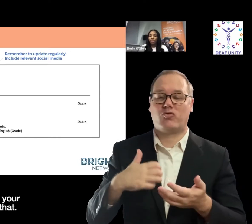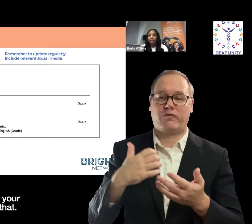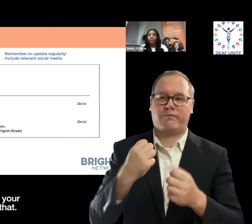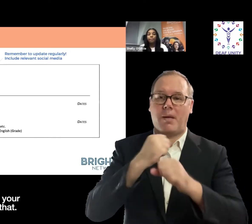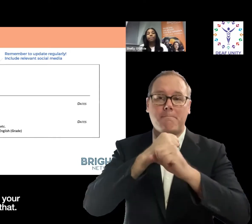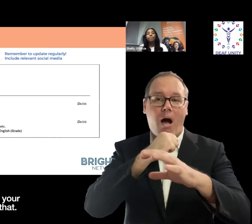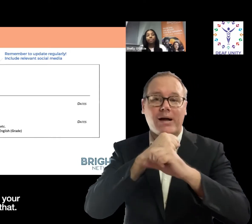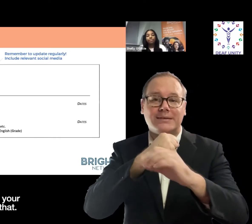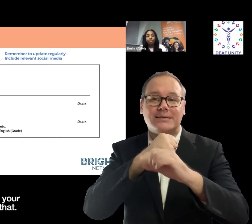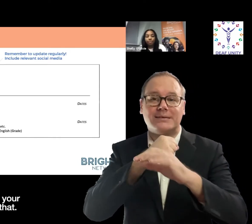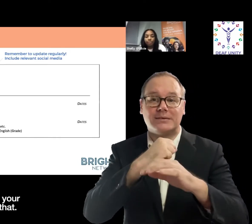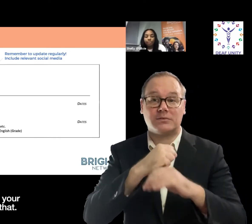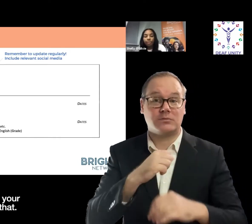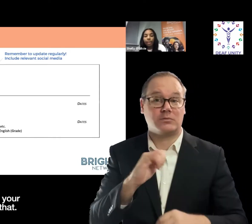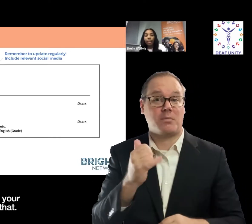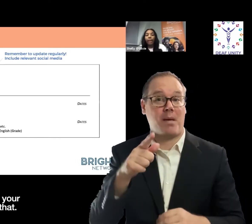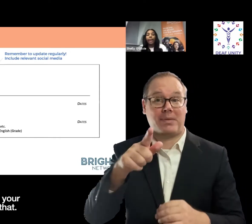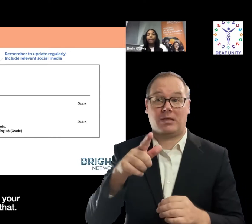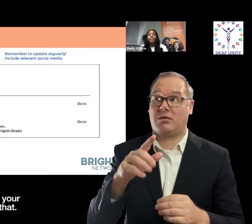or something like that.